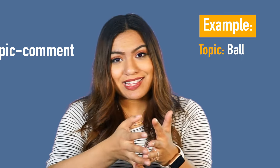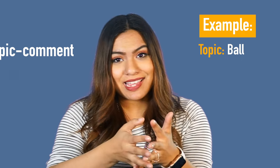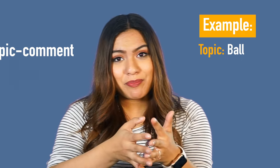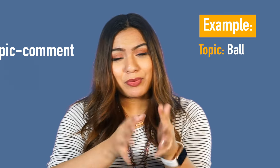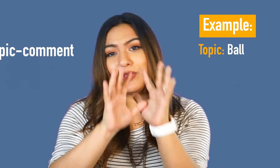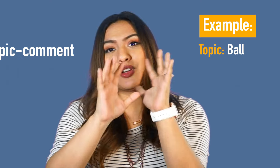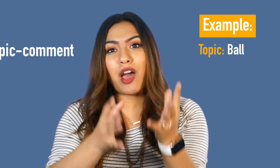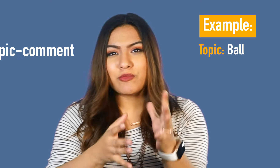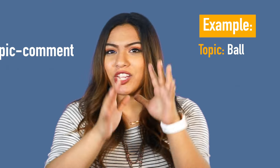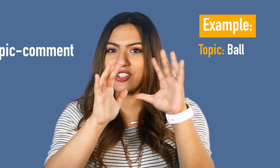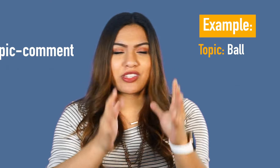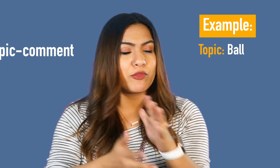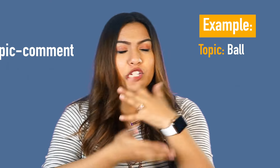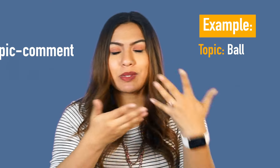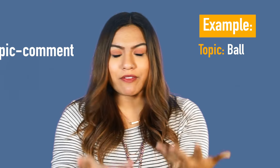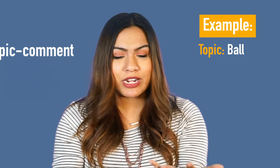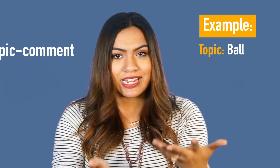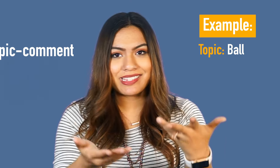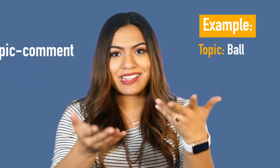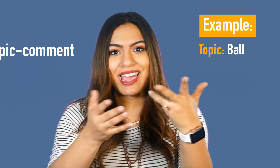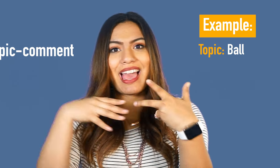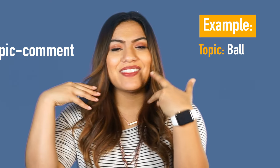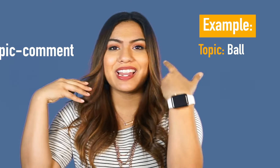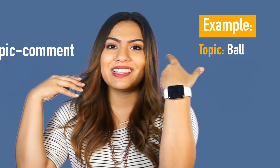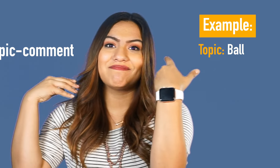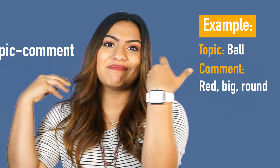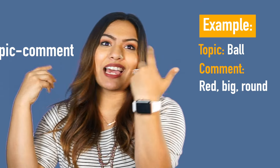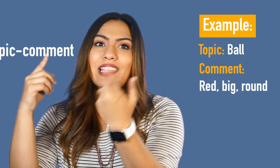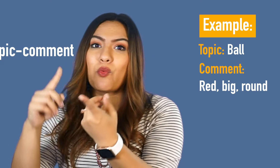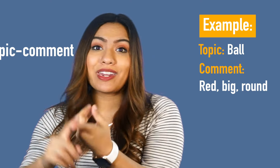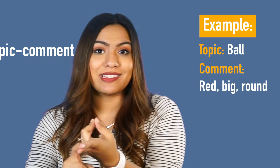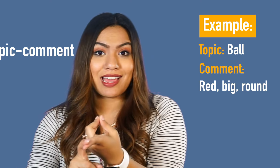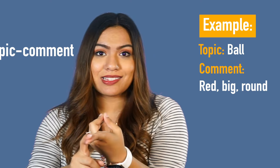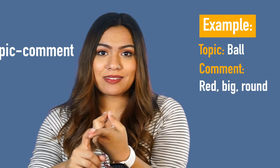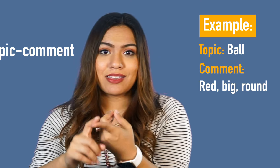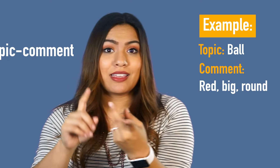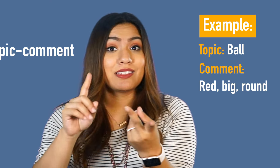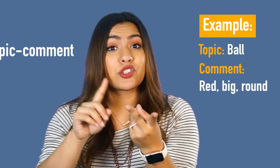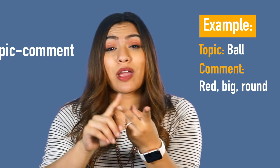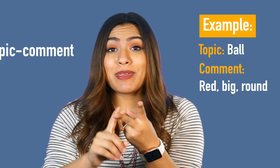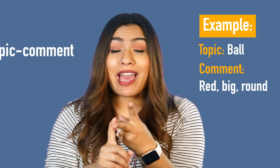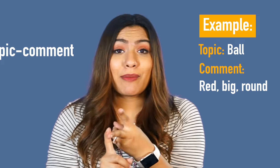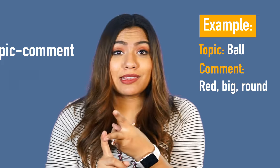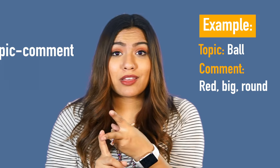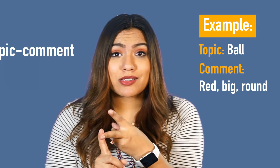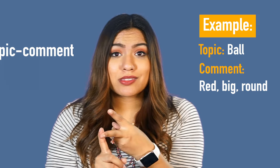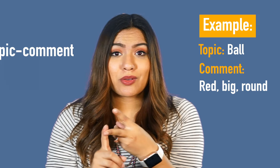things up, your object, your subject, whatever it is, and then telling what it does, describing how it looks, how